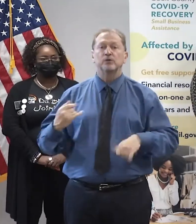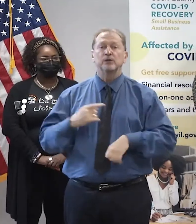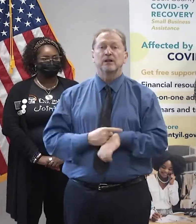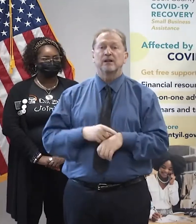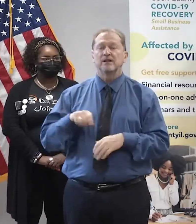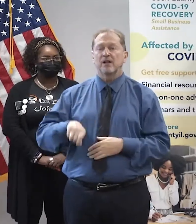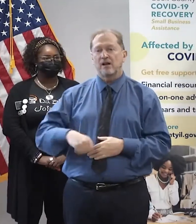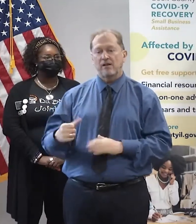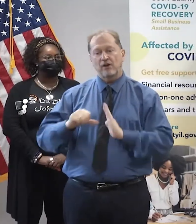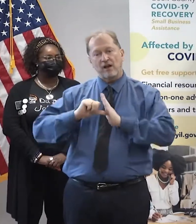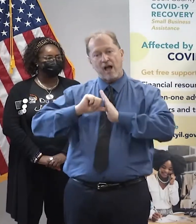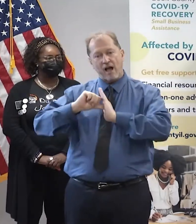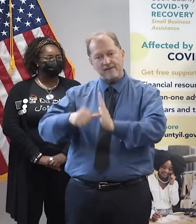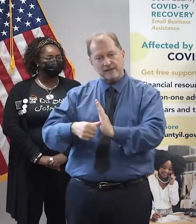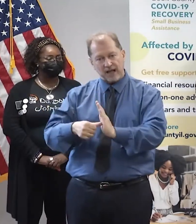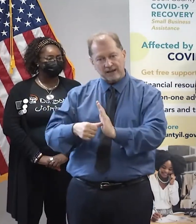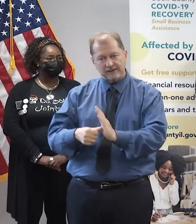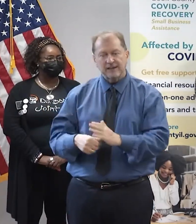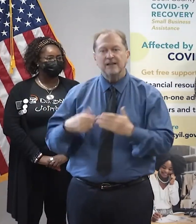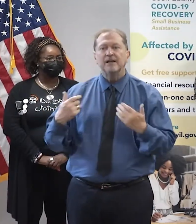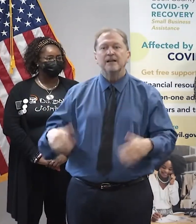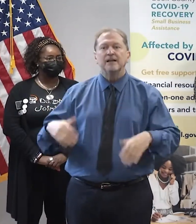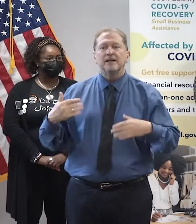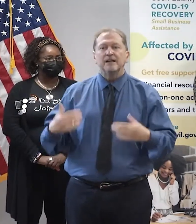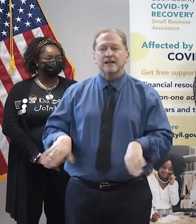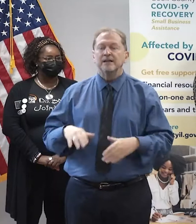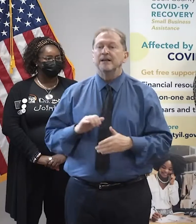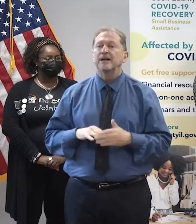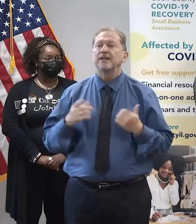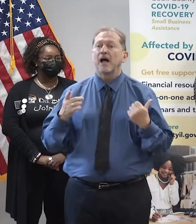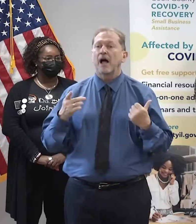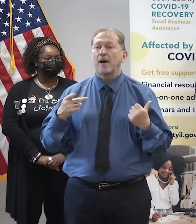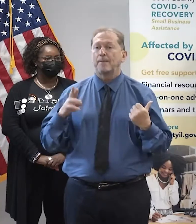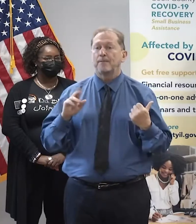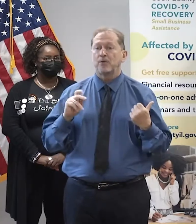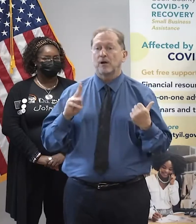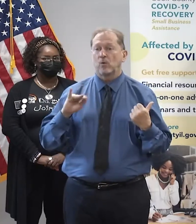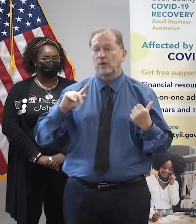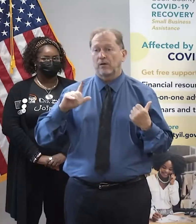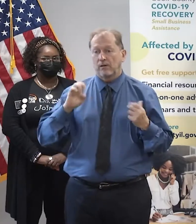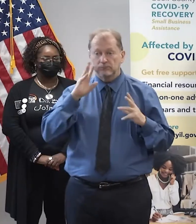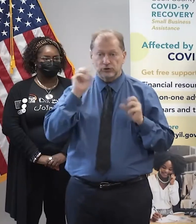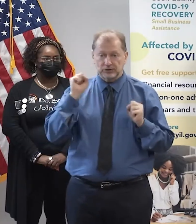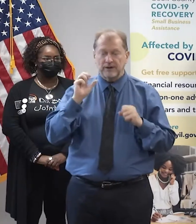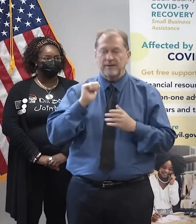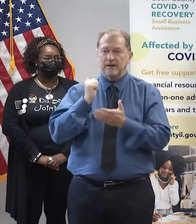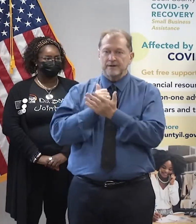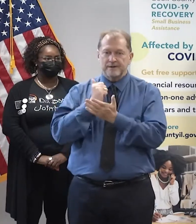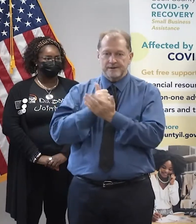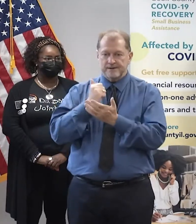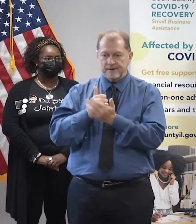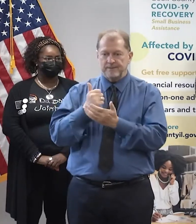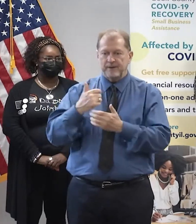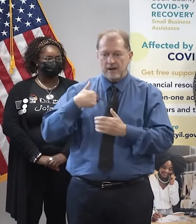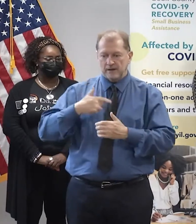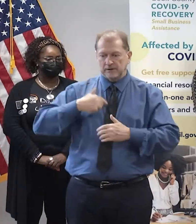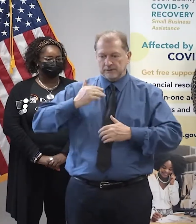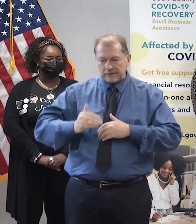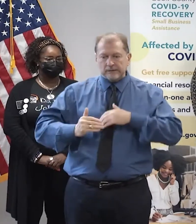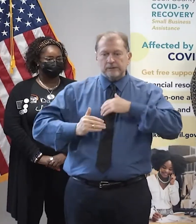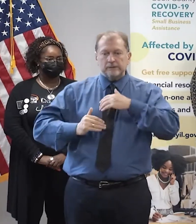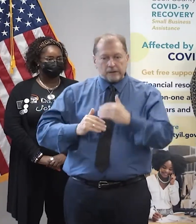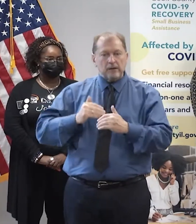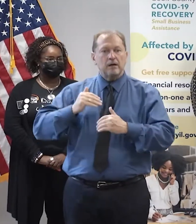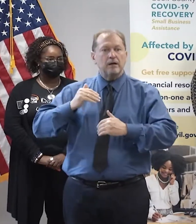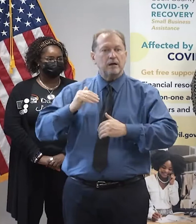is underscoring how her dedication and commitment to our efforts are helping us to continue to move forward